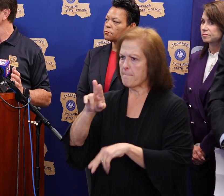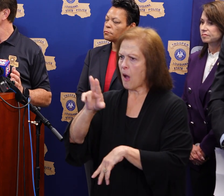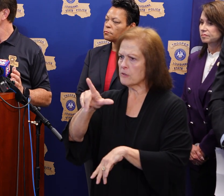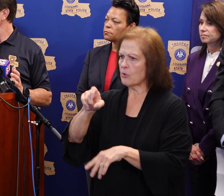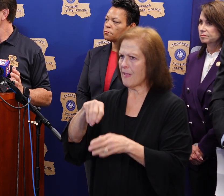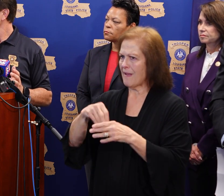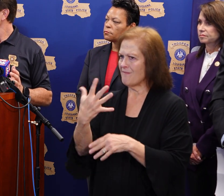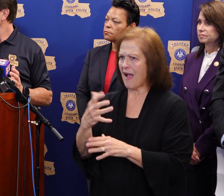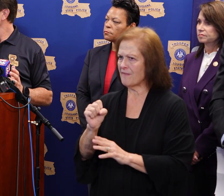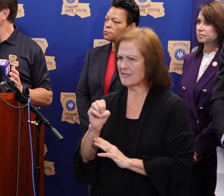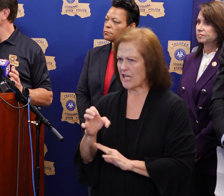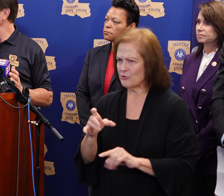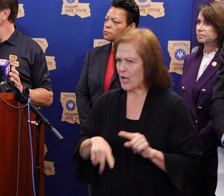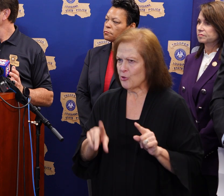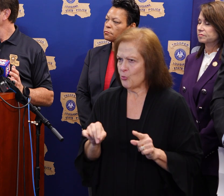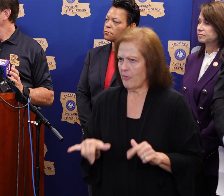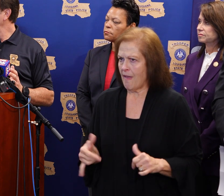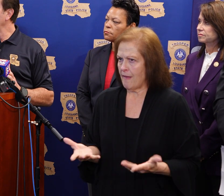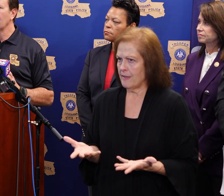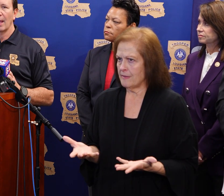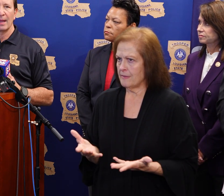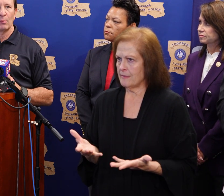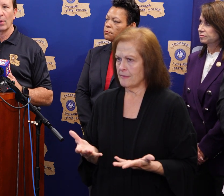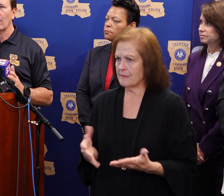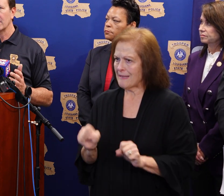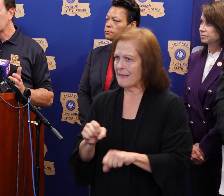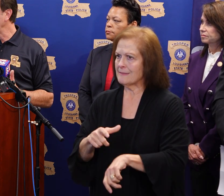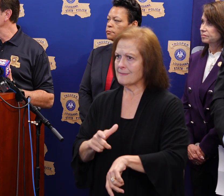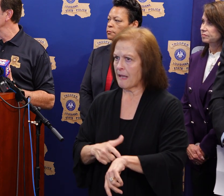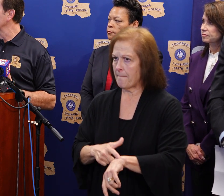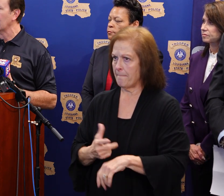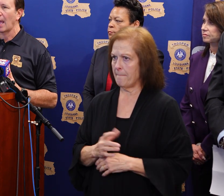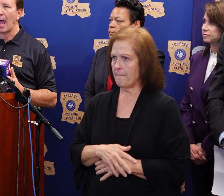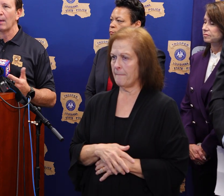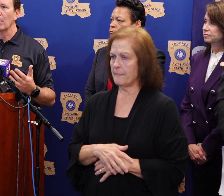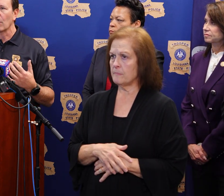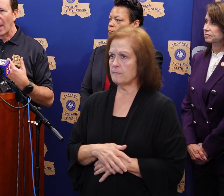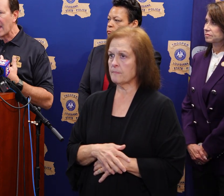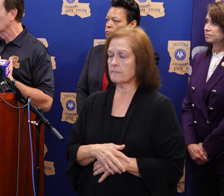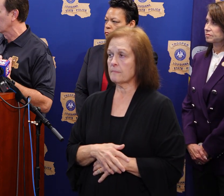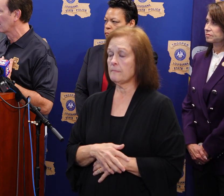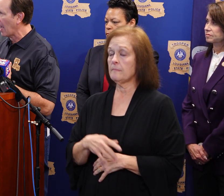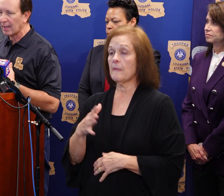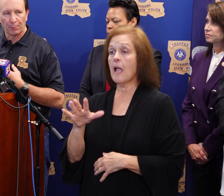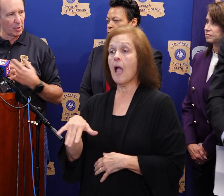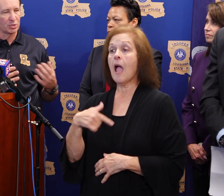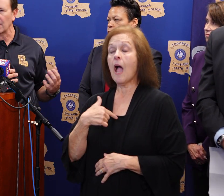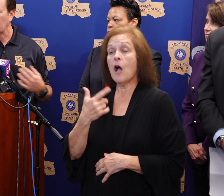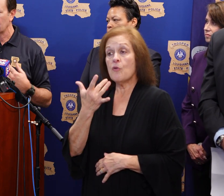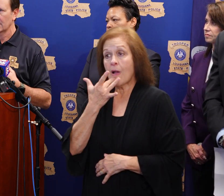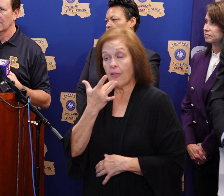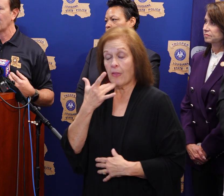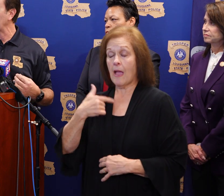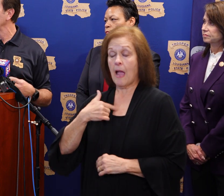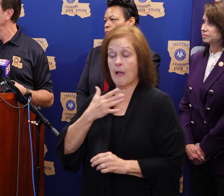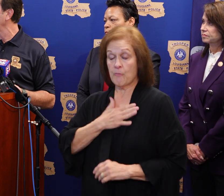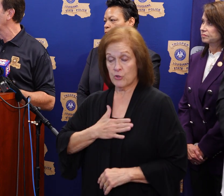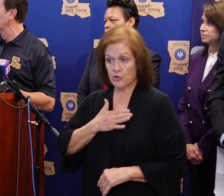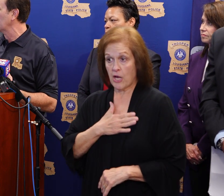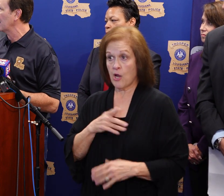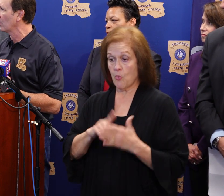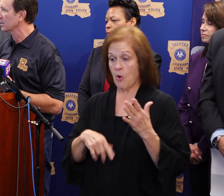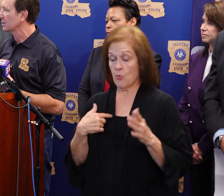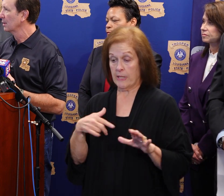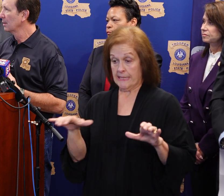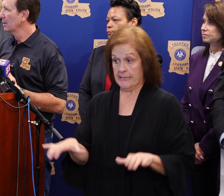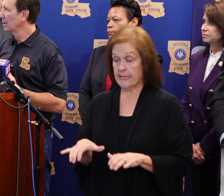seconds. Okay? And what I would tell you is that I appreciate the fact that what